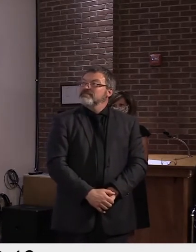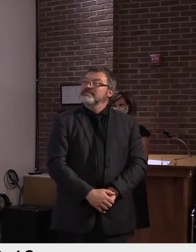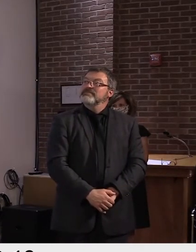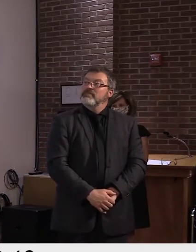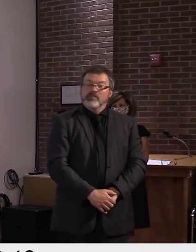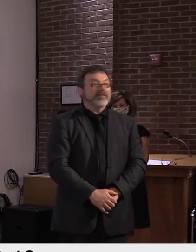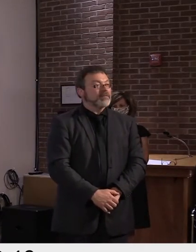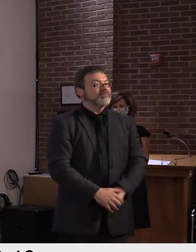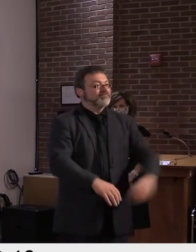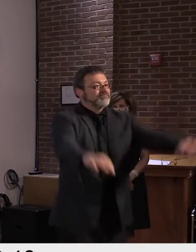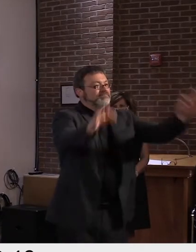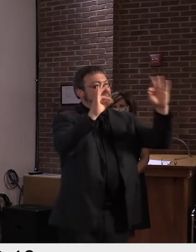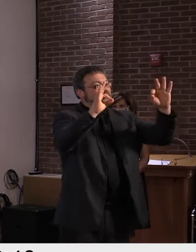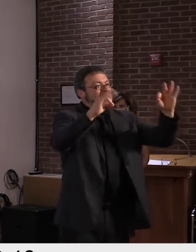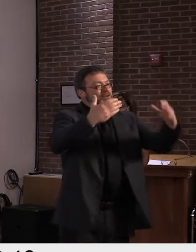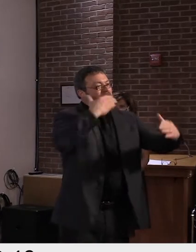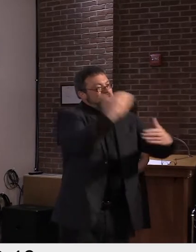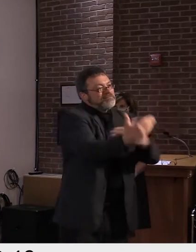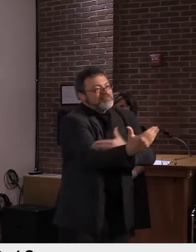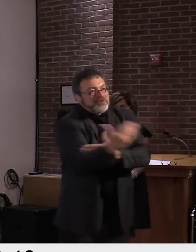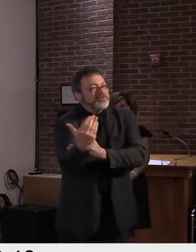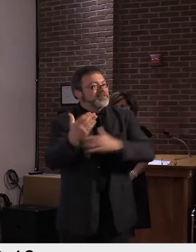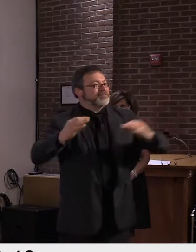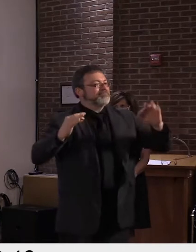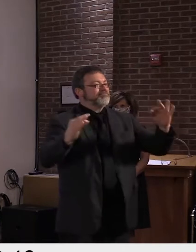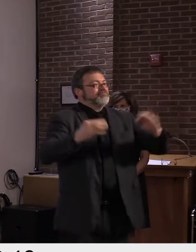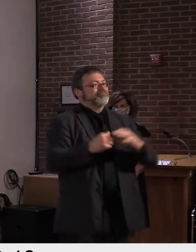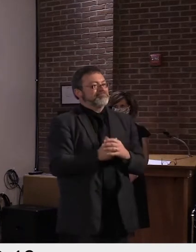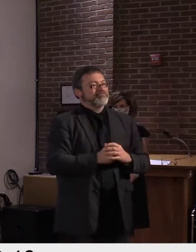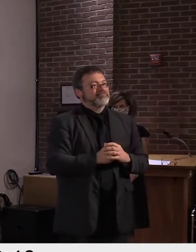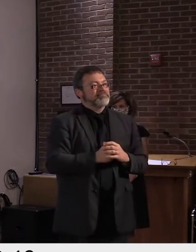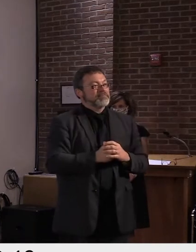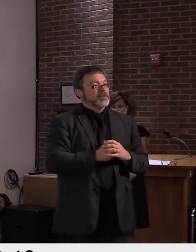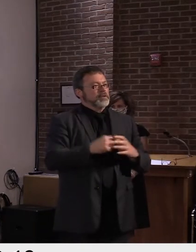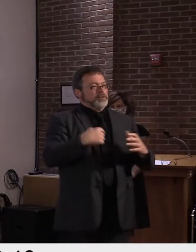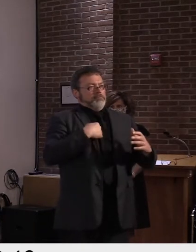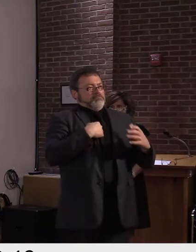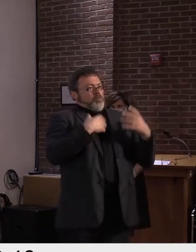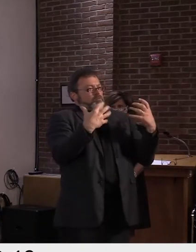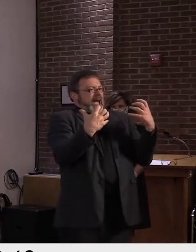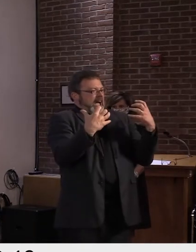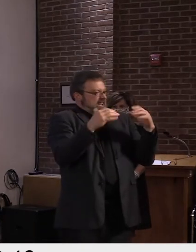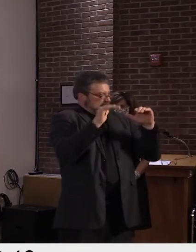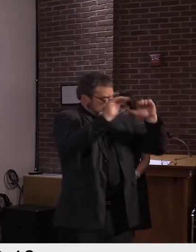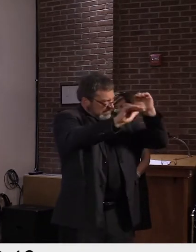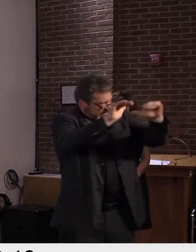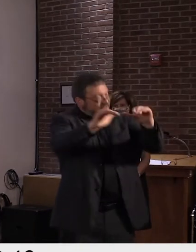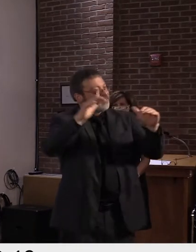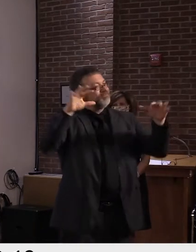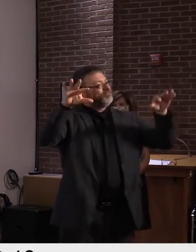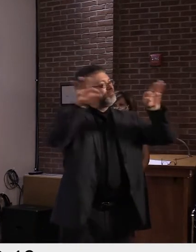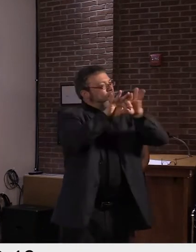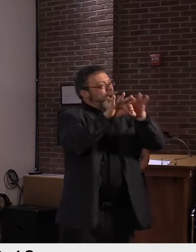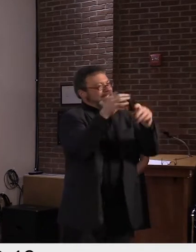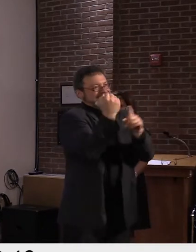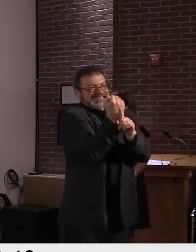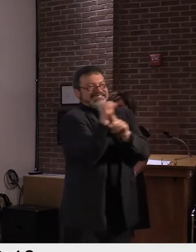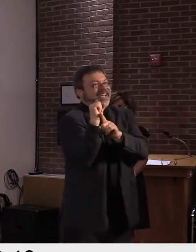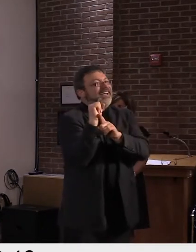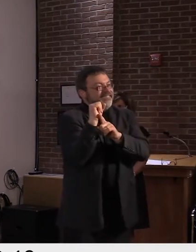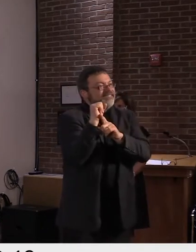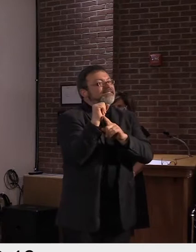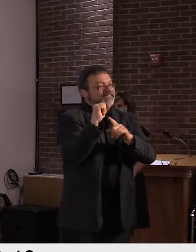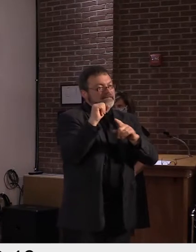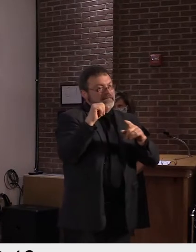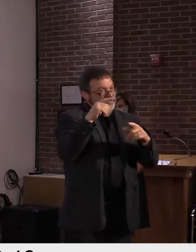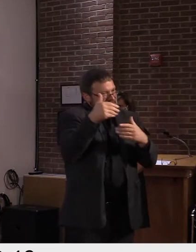Good morning. Our holiday messaging to stay healthy is rather simple. Continue to follow the four rules of thumb